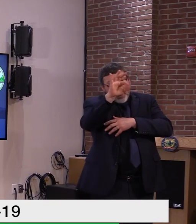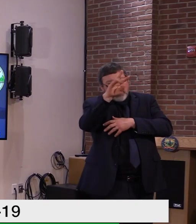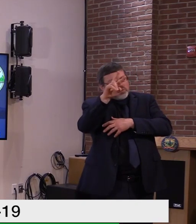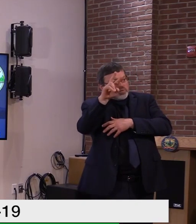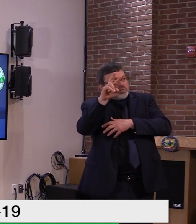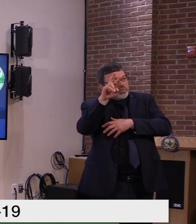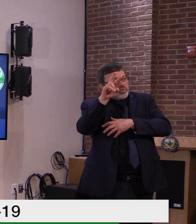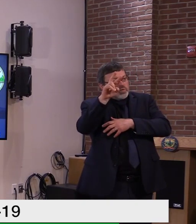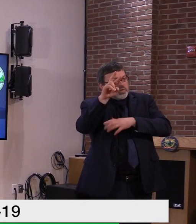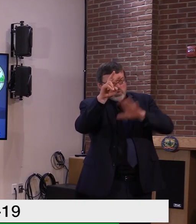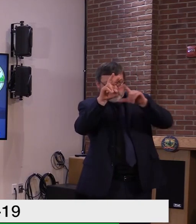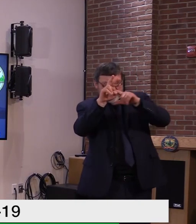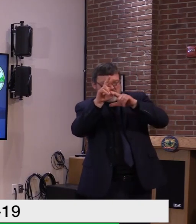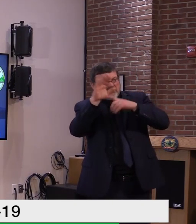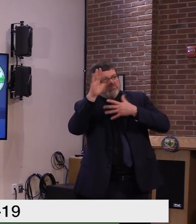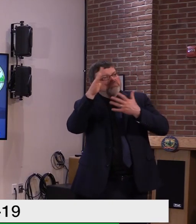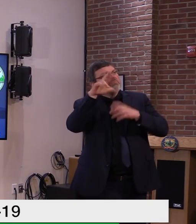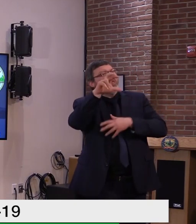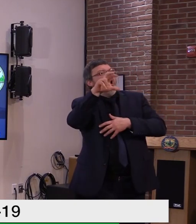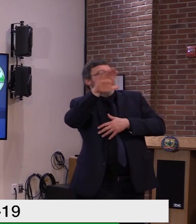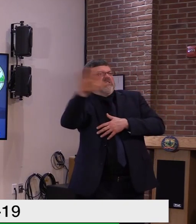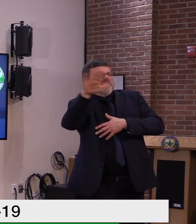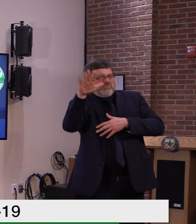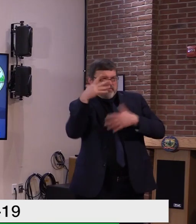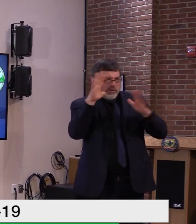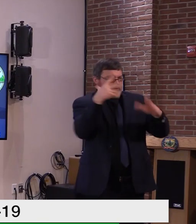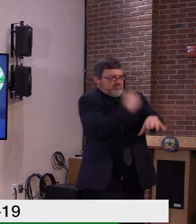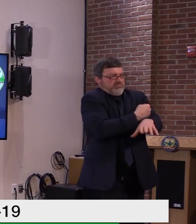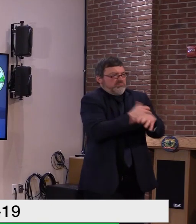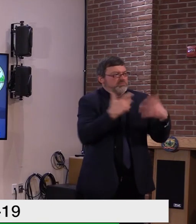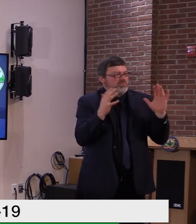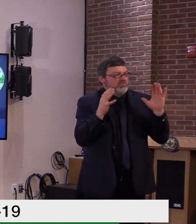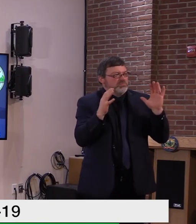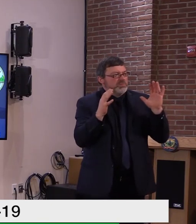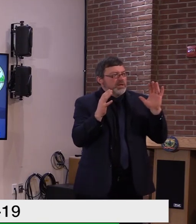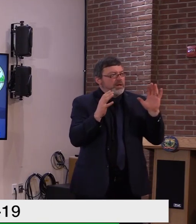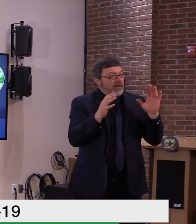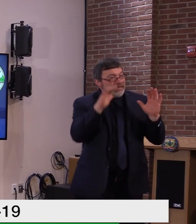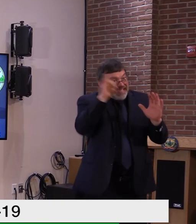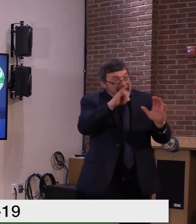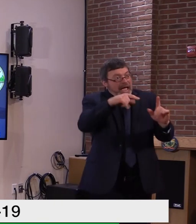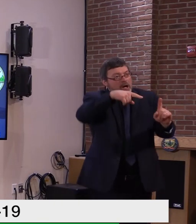So that's who we've vaccinated in sort of the emergency response area.